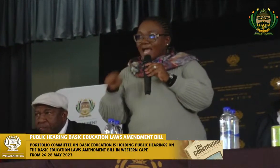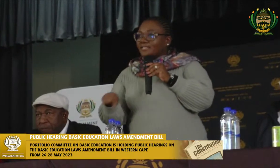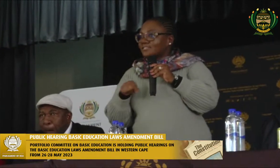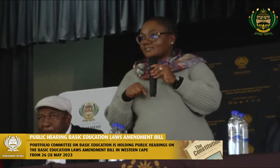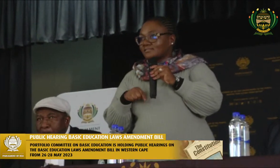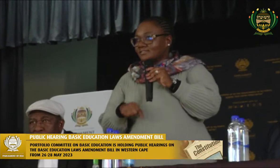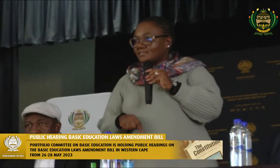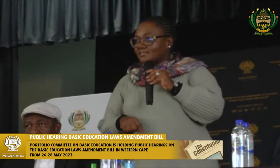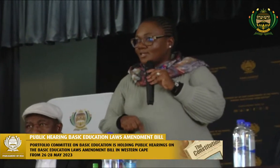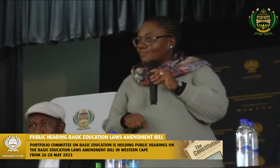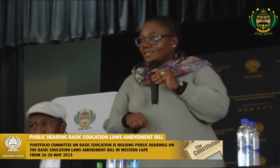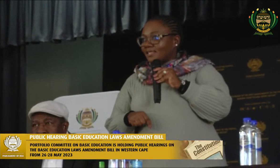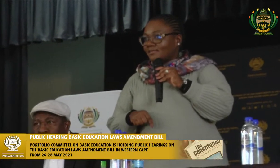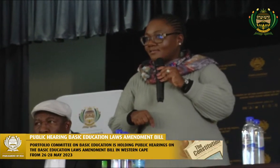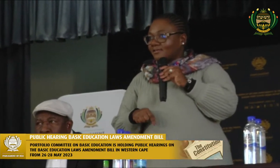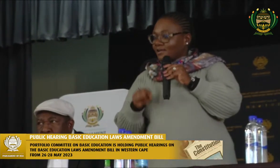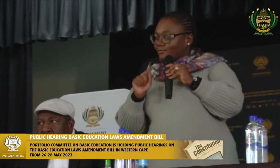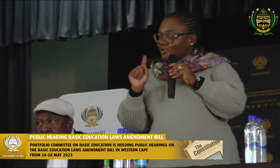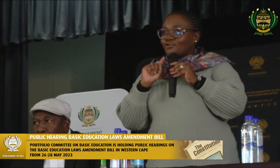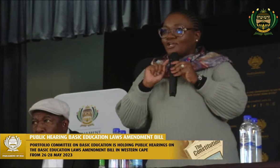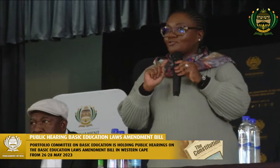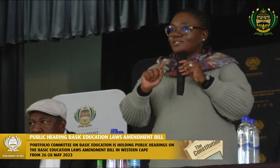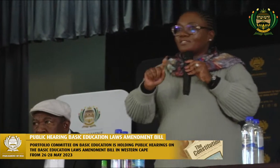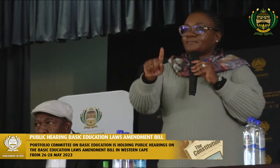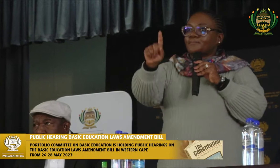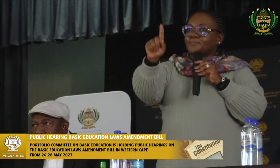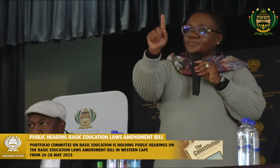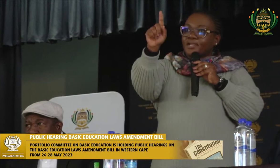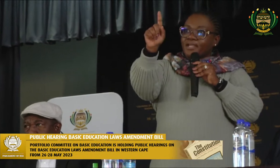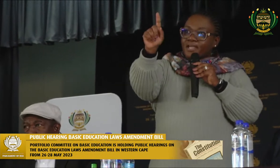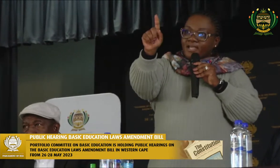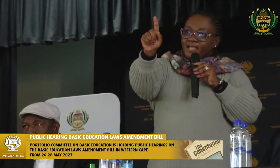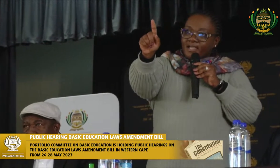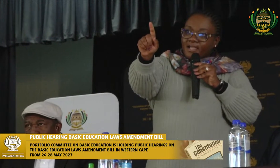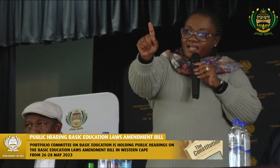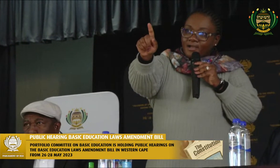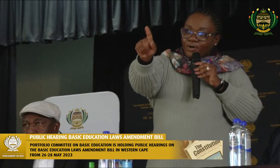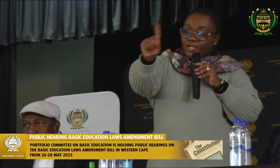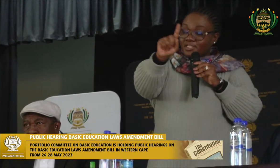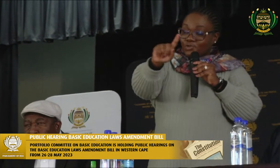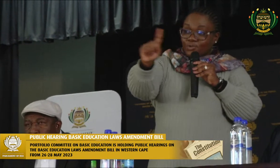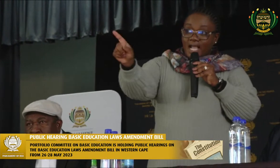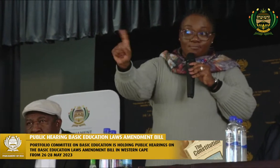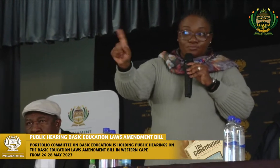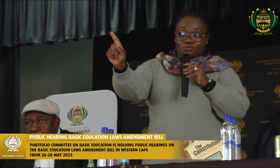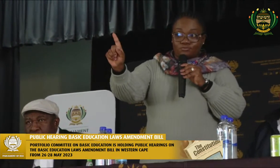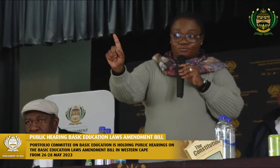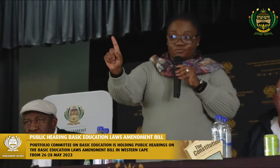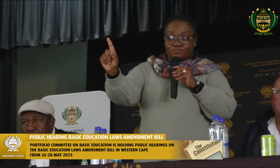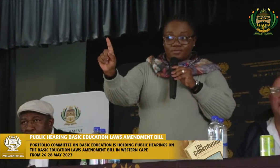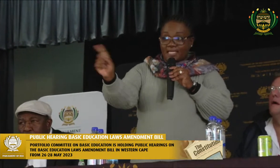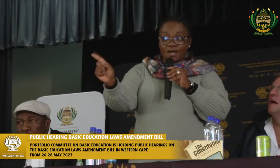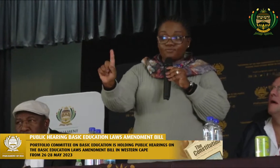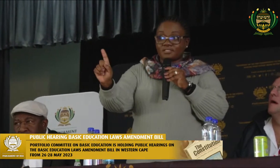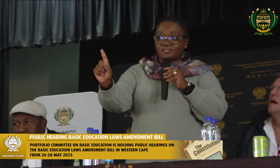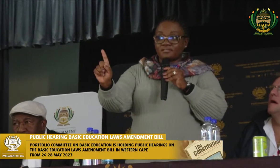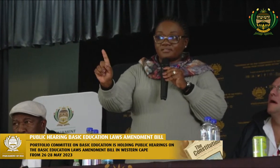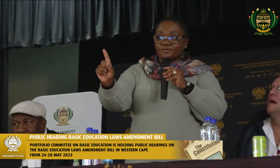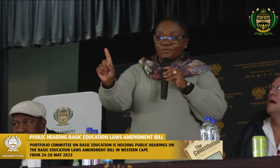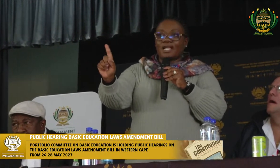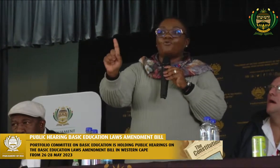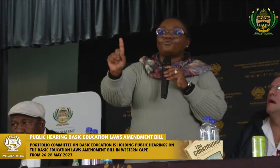You can't take me there. Not gonna do it. politics will come to. The